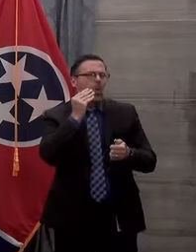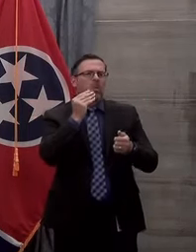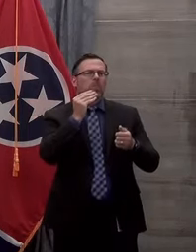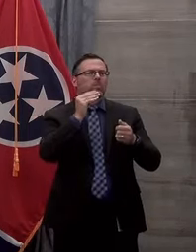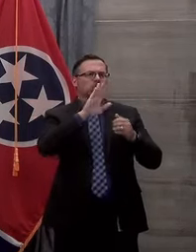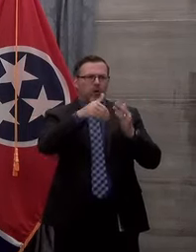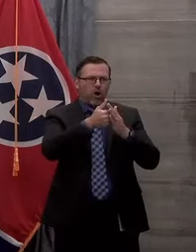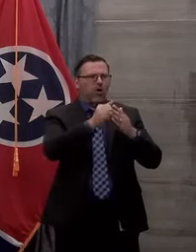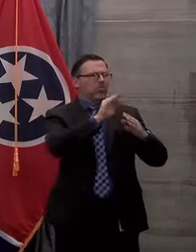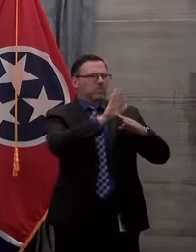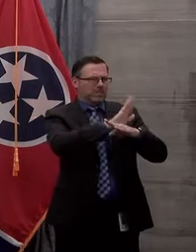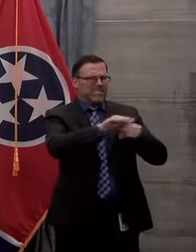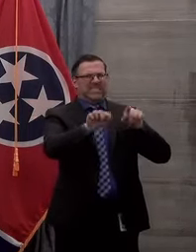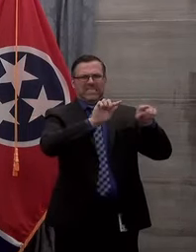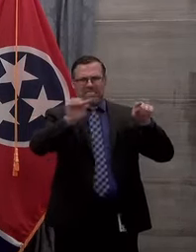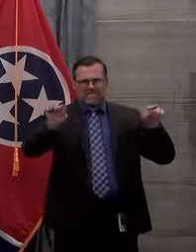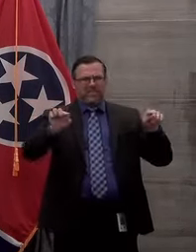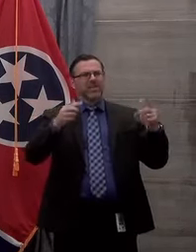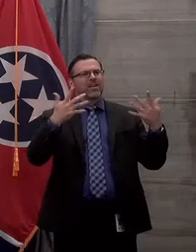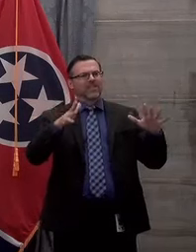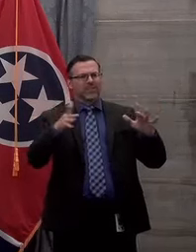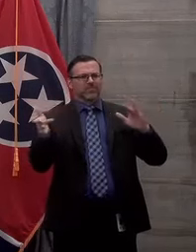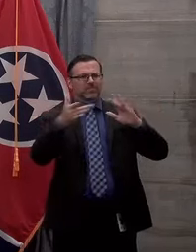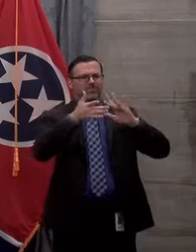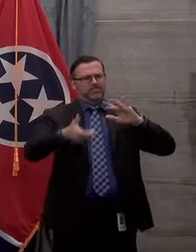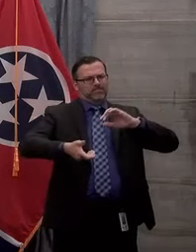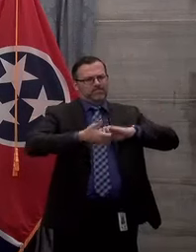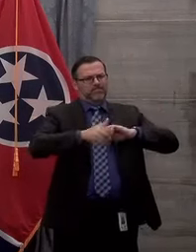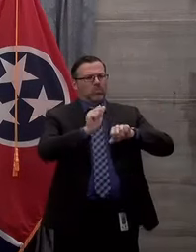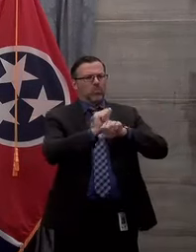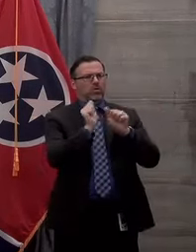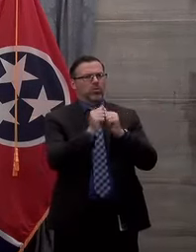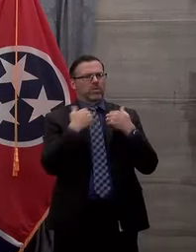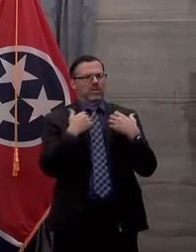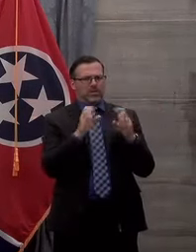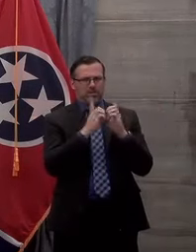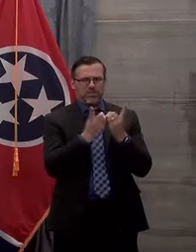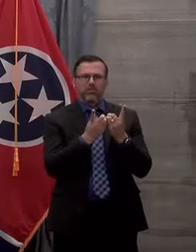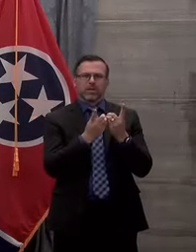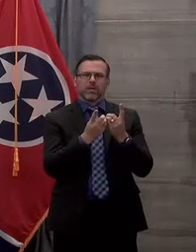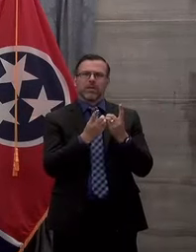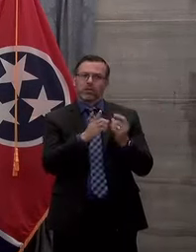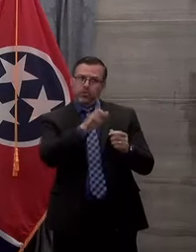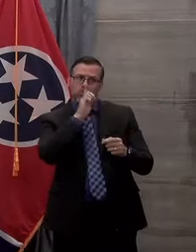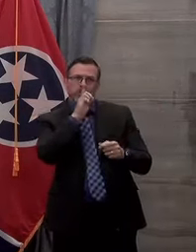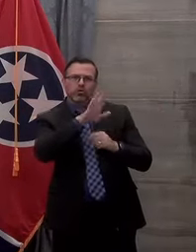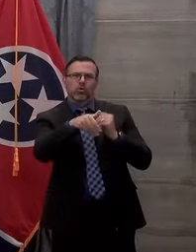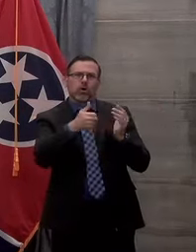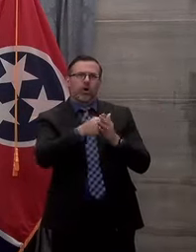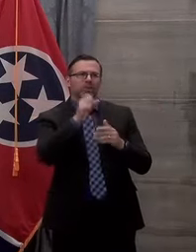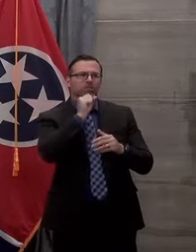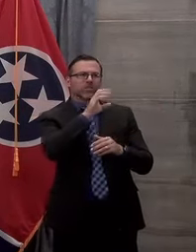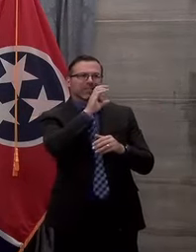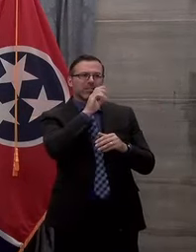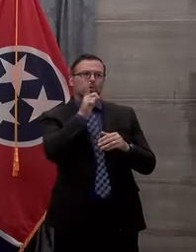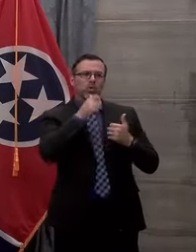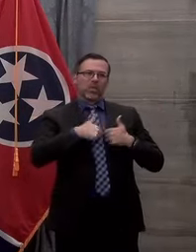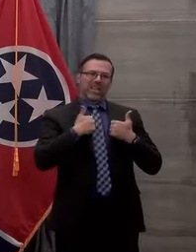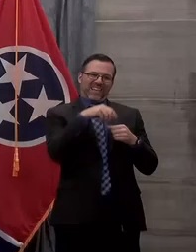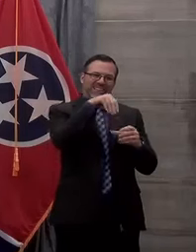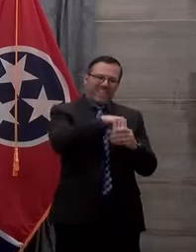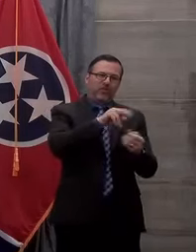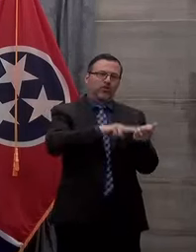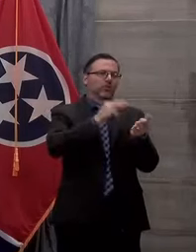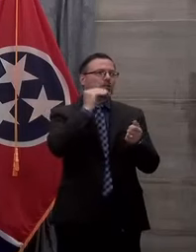industry for working with our health department to not only get the testing done of the residents, but to ensure that we have